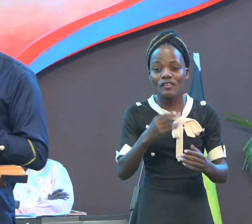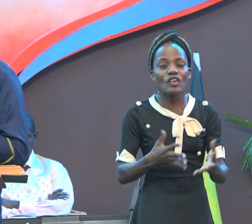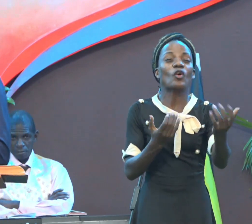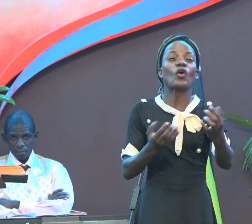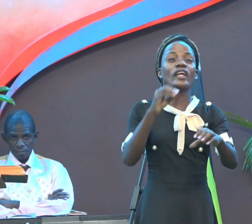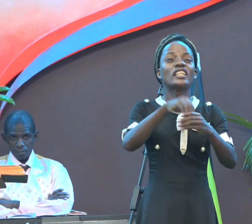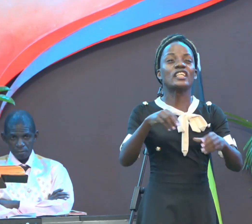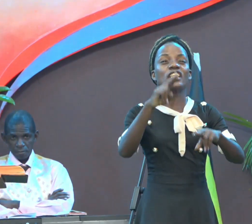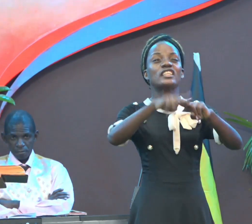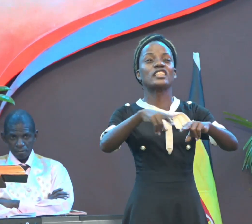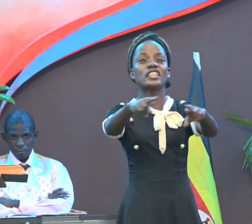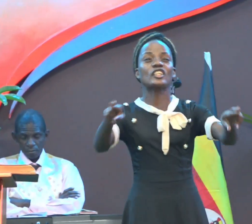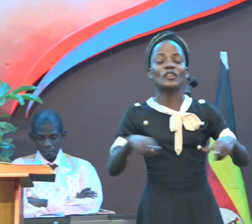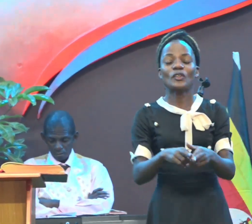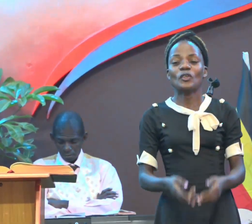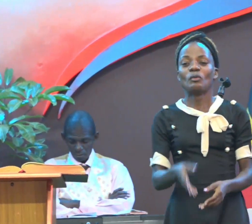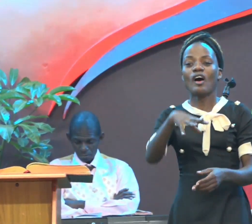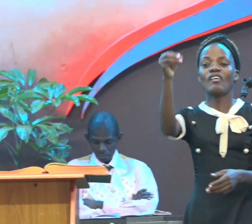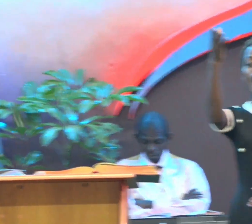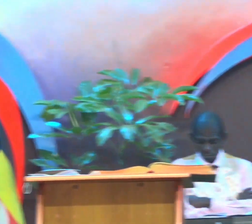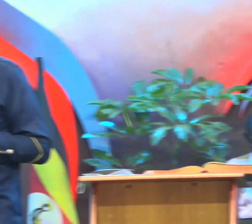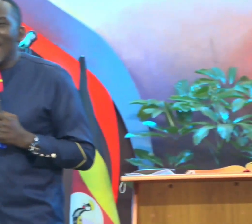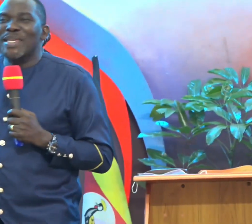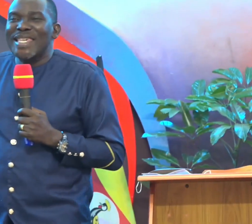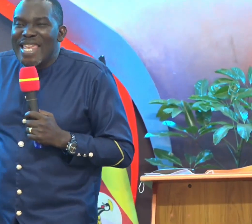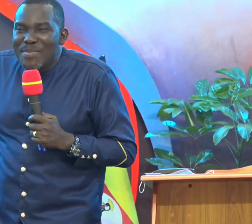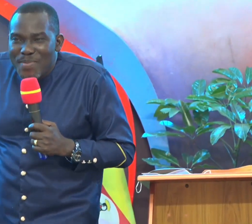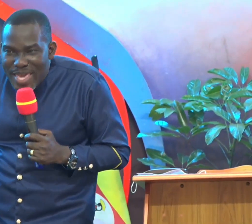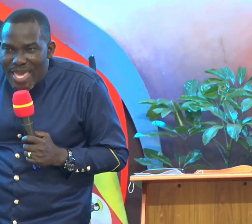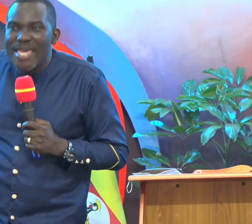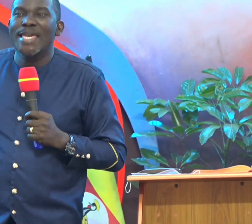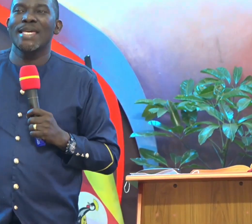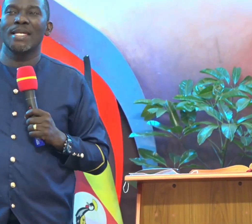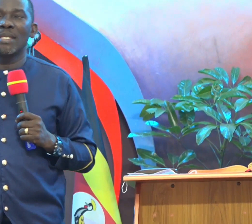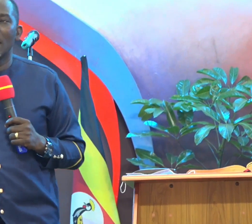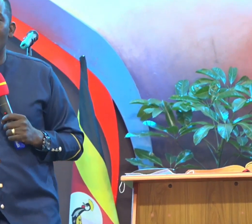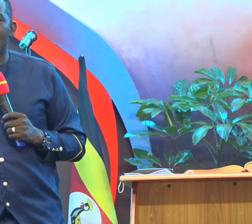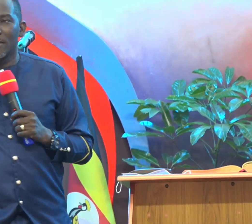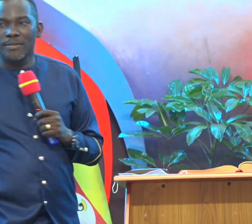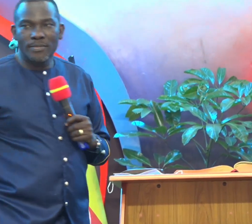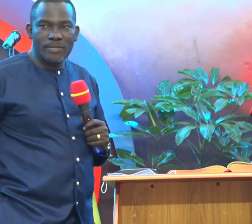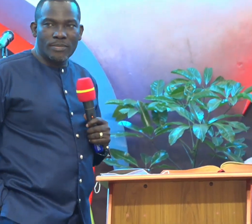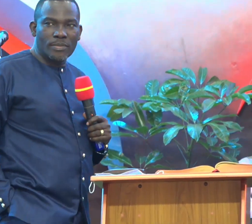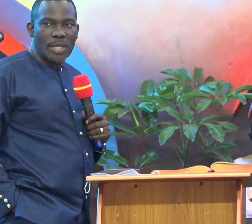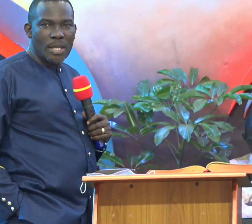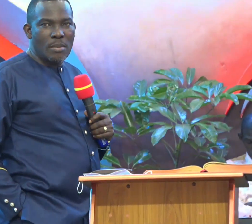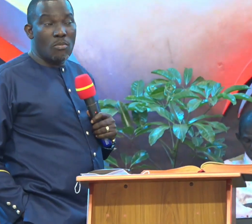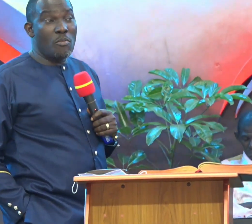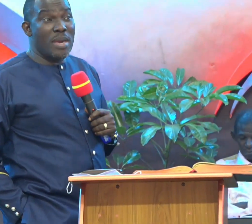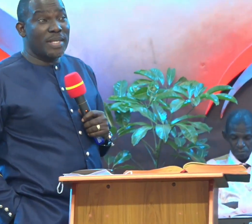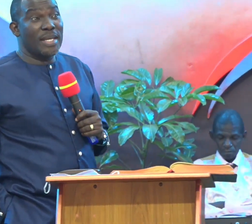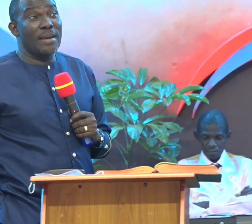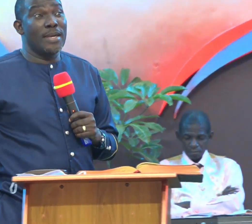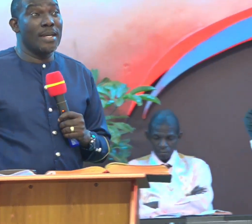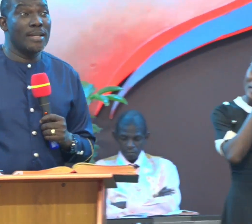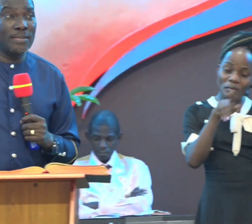where he will find you. Tulo. Sleep. Kubisera bya aina ke bisere bibiye. On your time, he has his time as well.